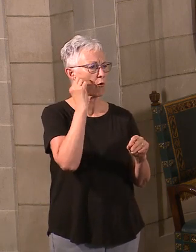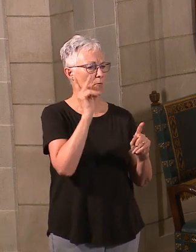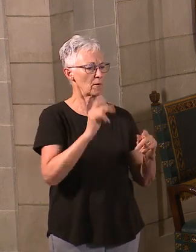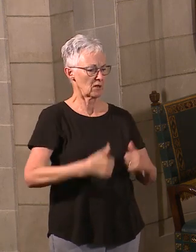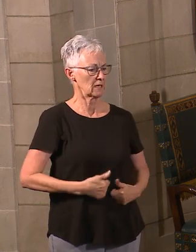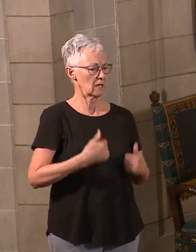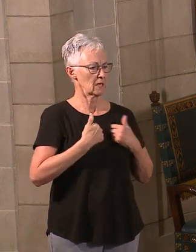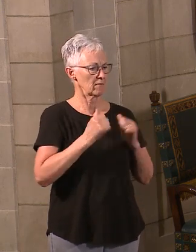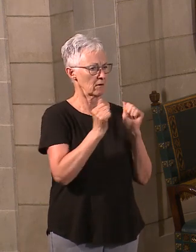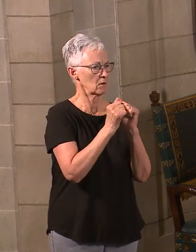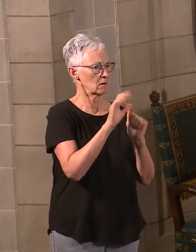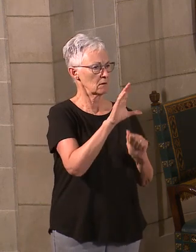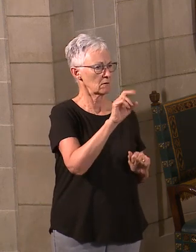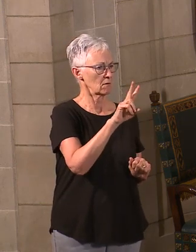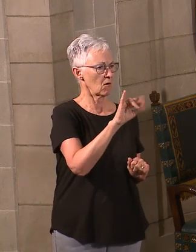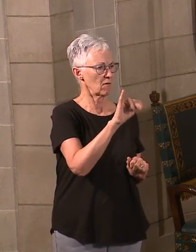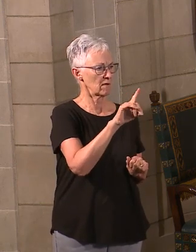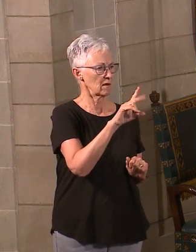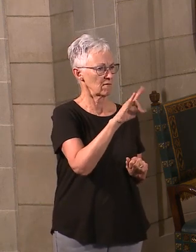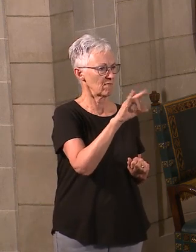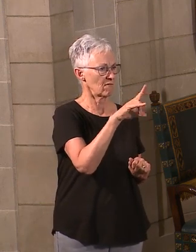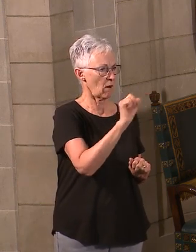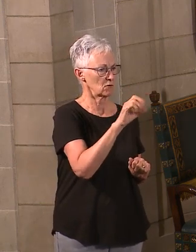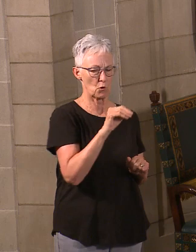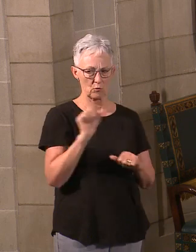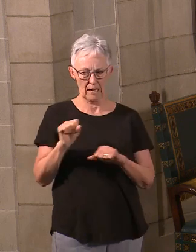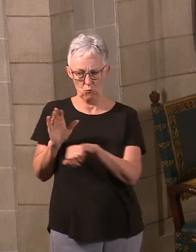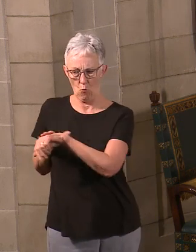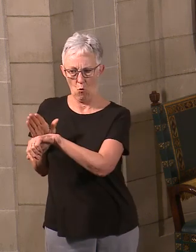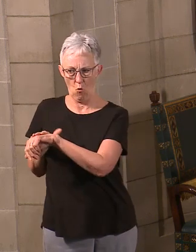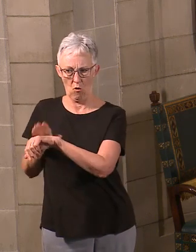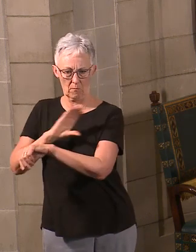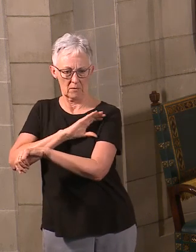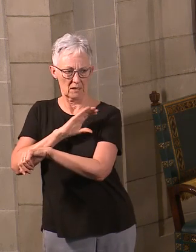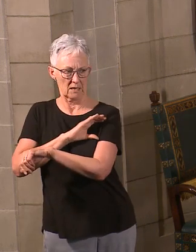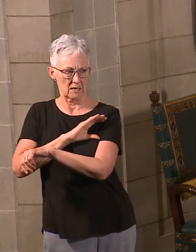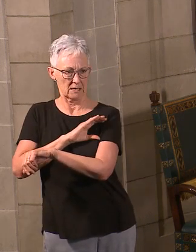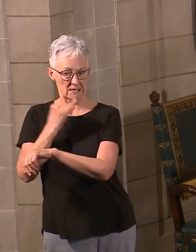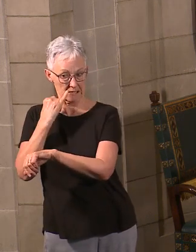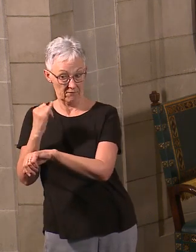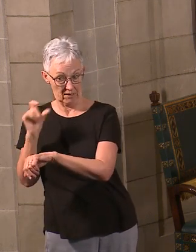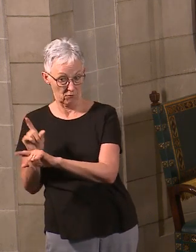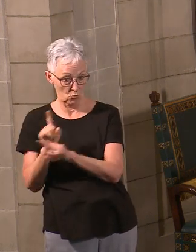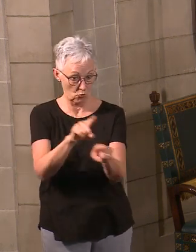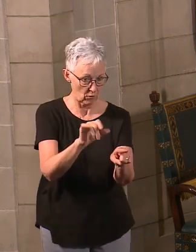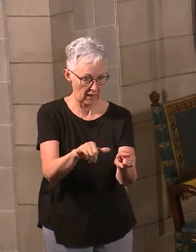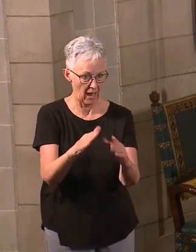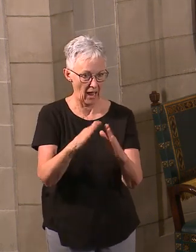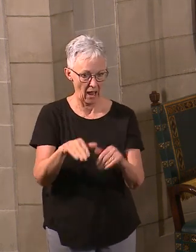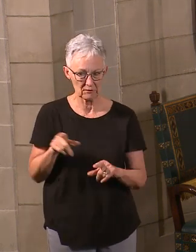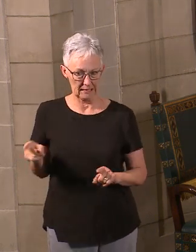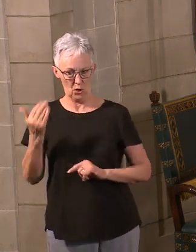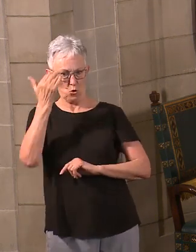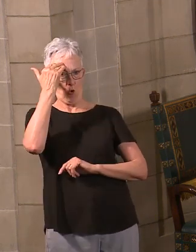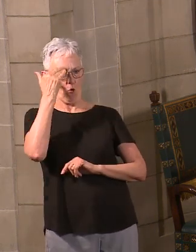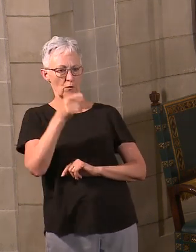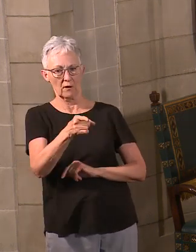working through that issue right now, but it will ultimately be up to those local public health departments in part to work with local law enforcement to make that